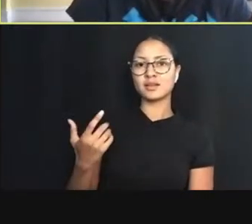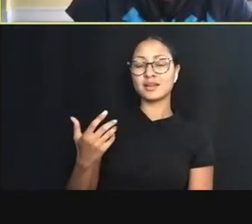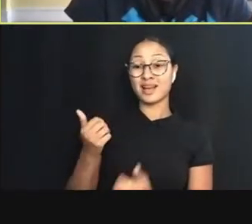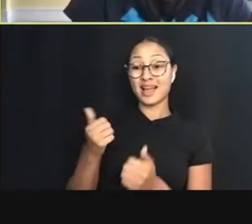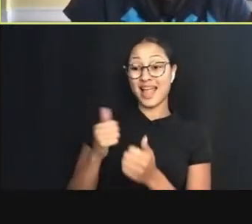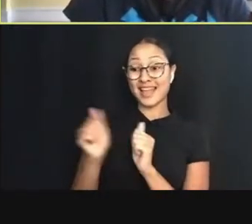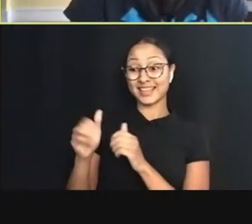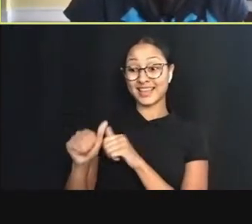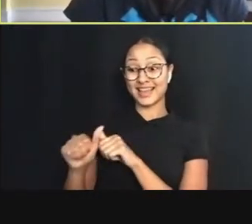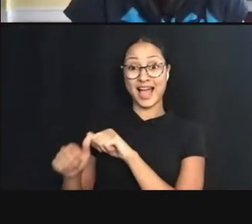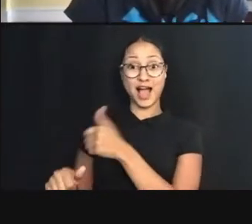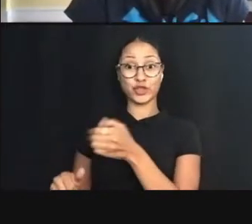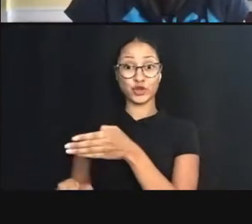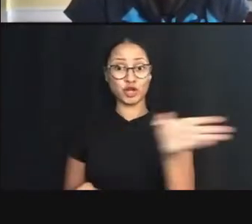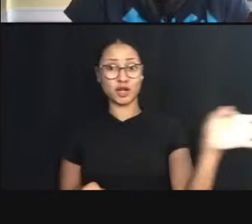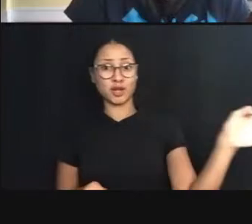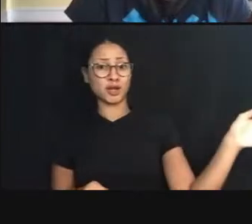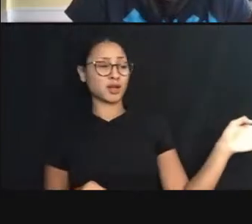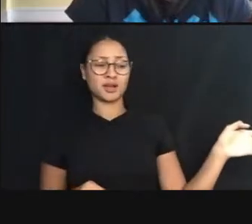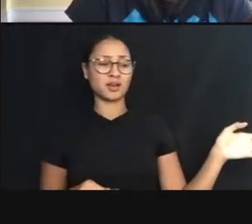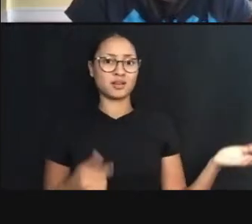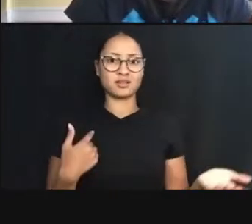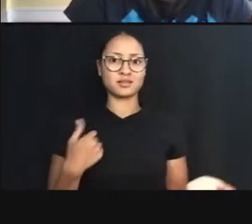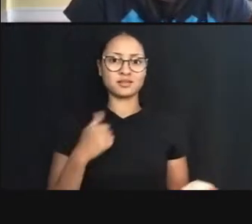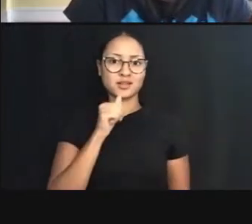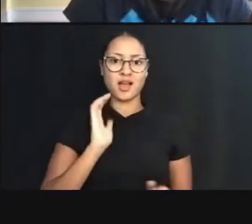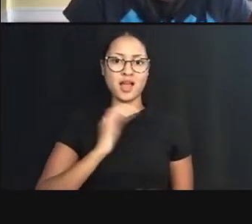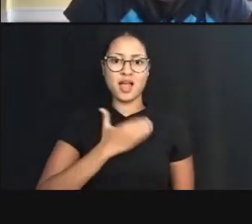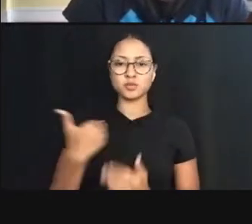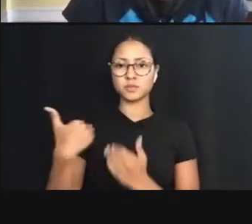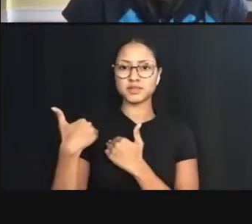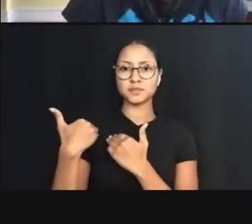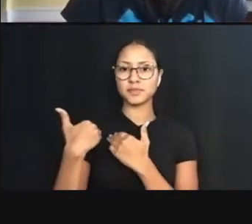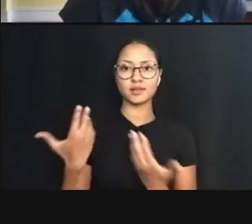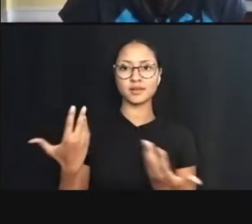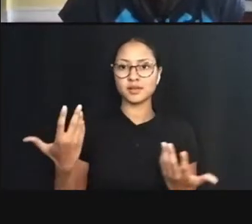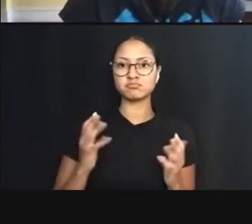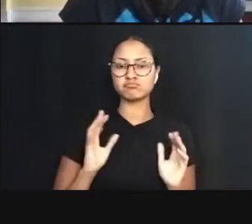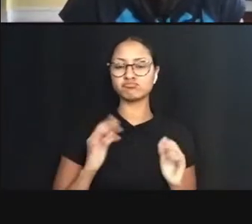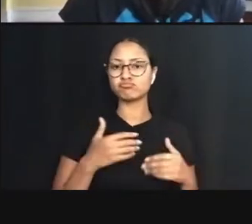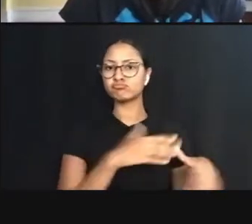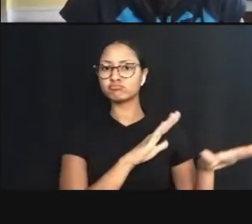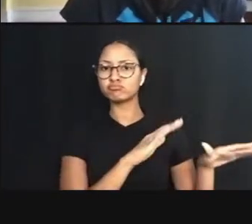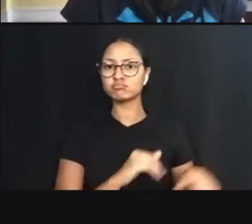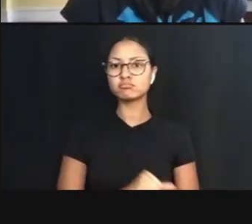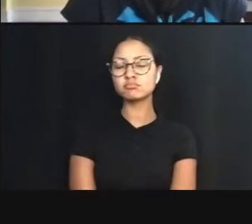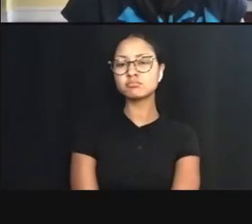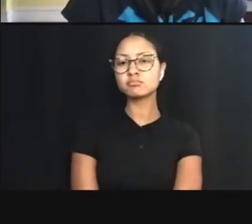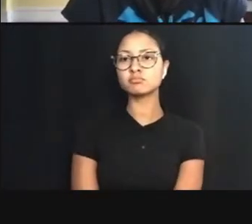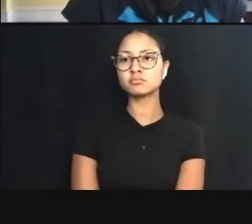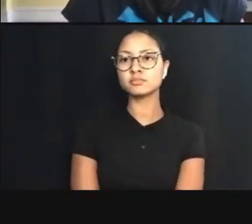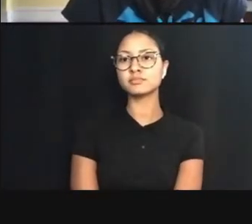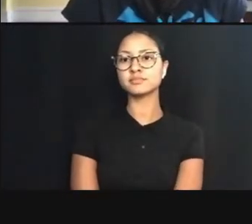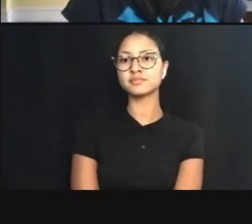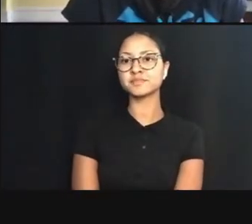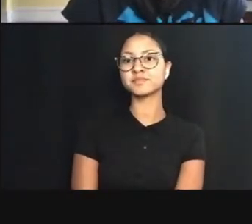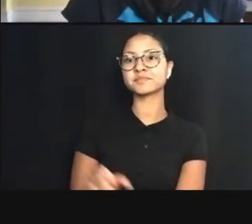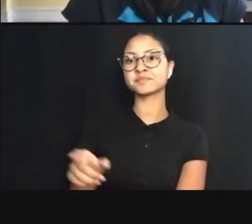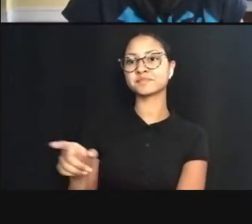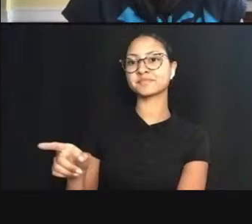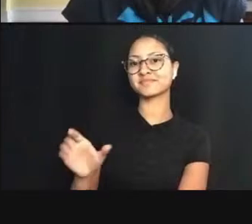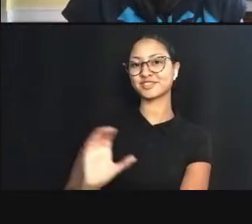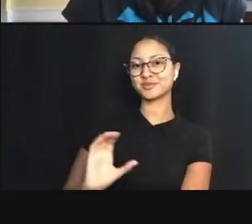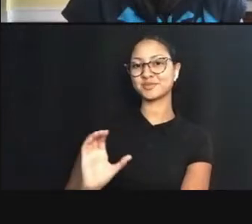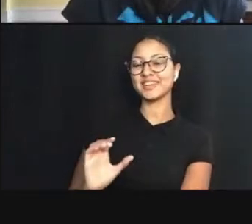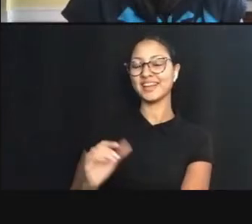saying? That's right. Yeah. There's a compliment in here, but I just want to say one more time what Nyjah